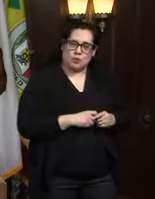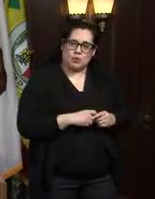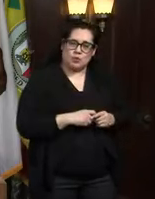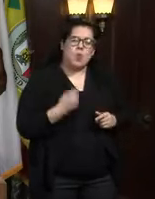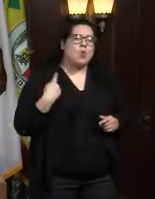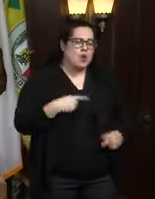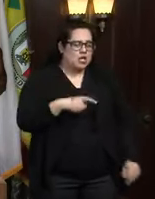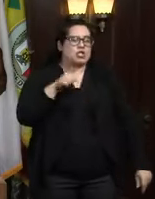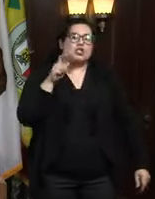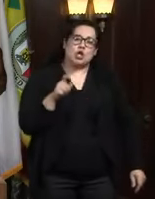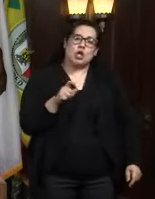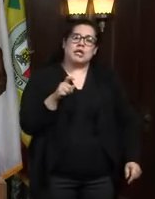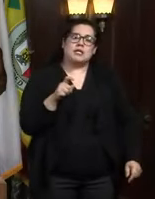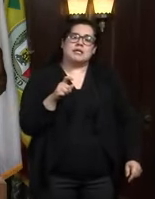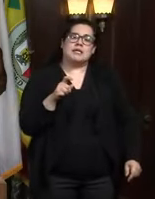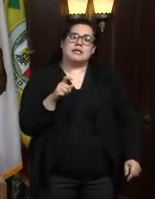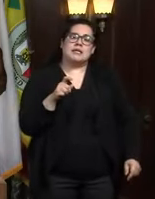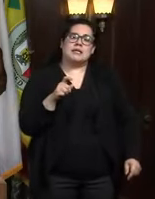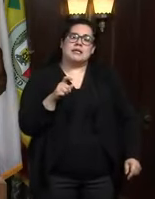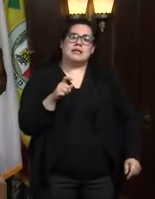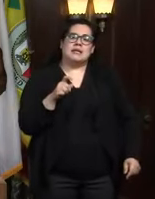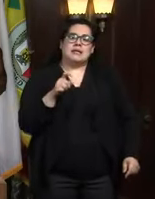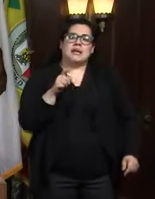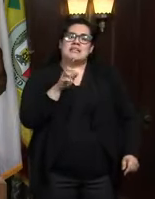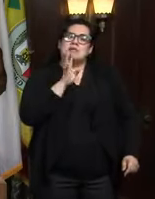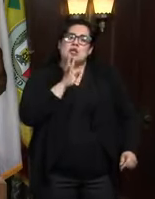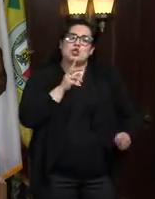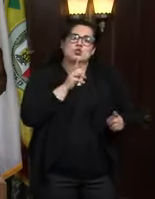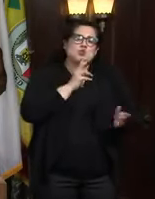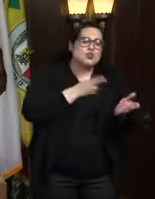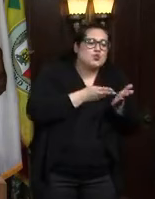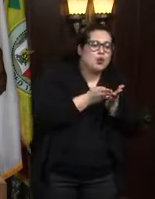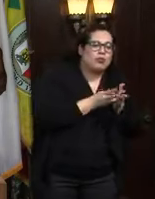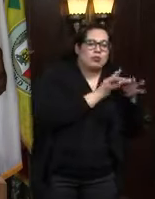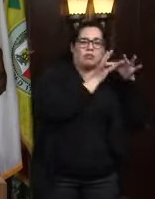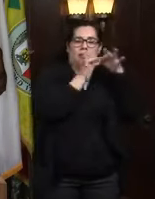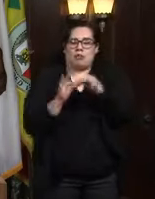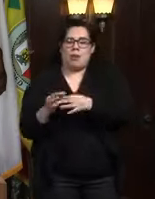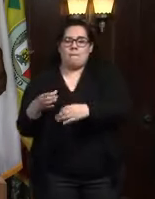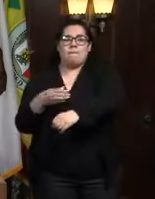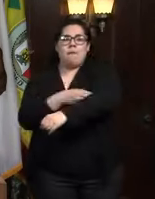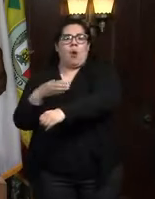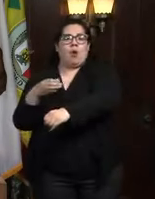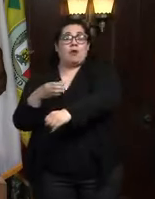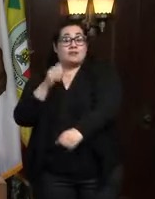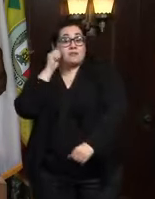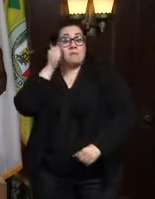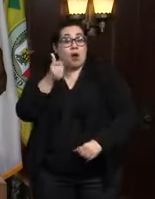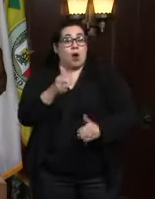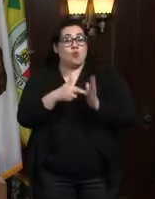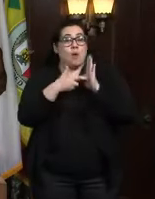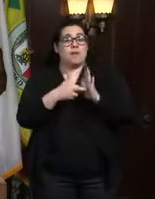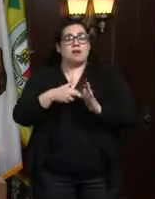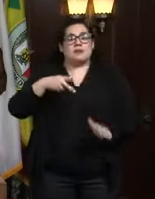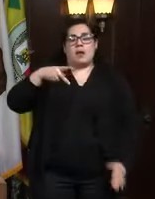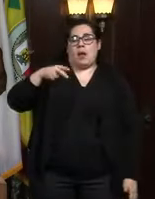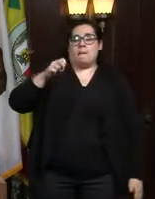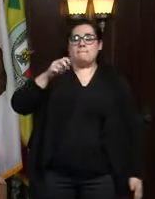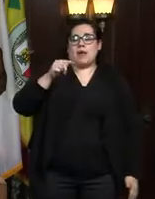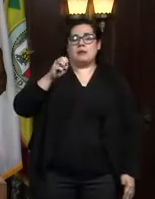We should be speaking truth to power. Tomorrow represents Pentecost